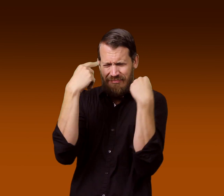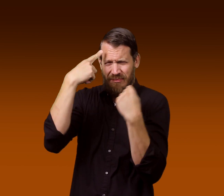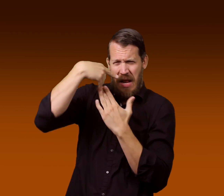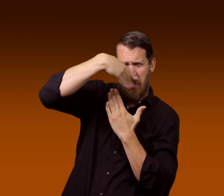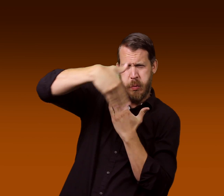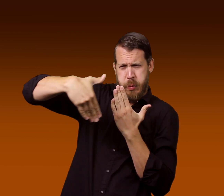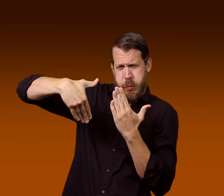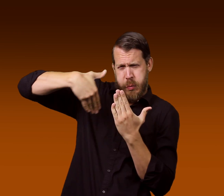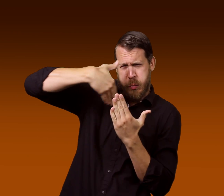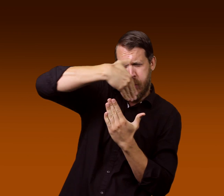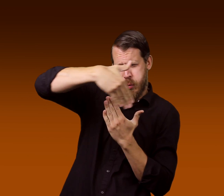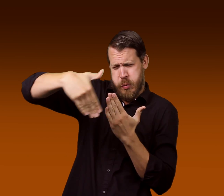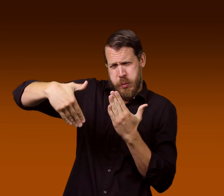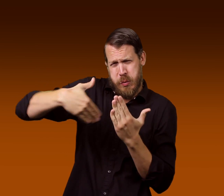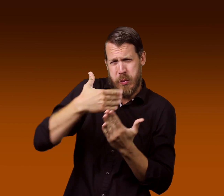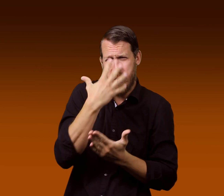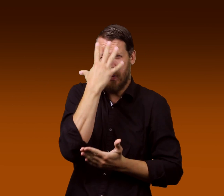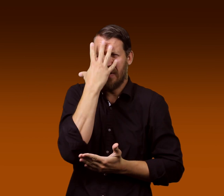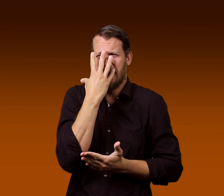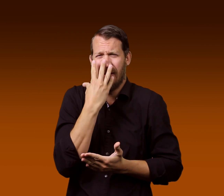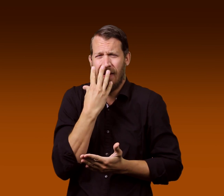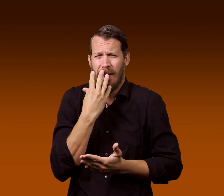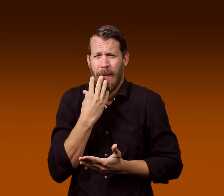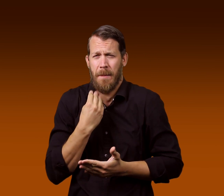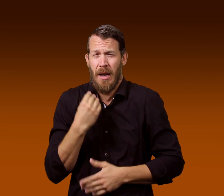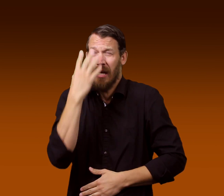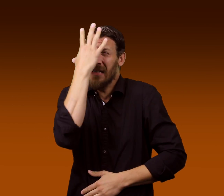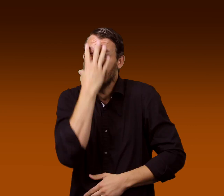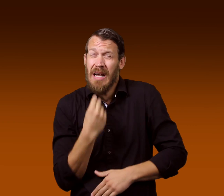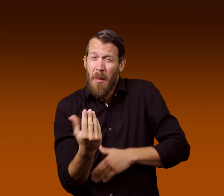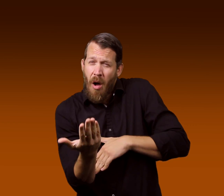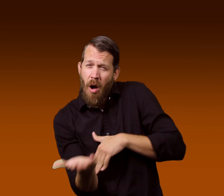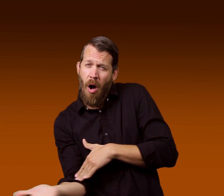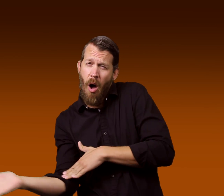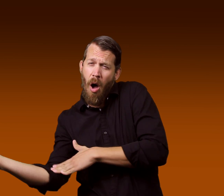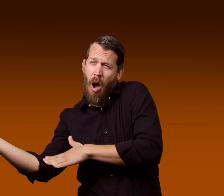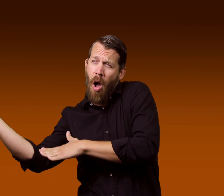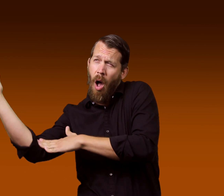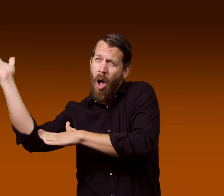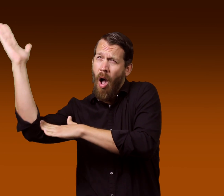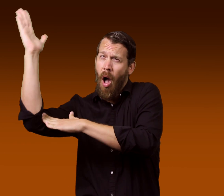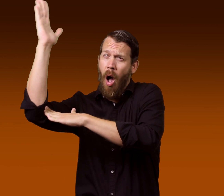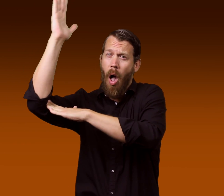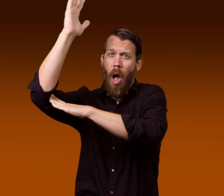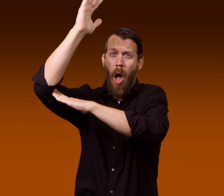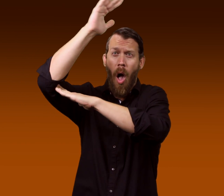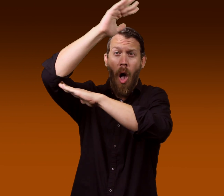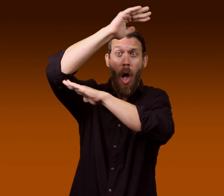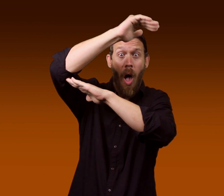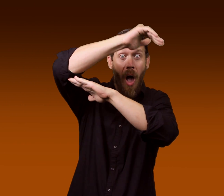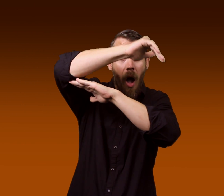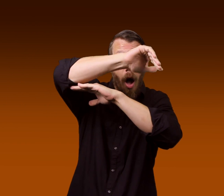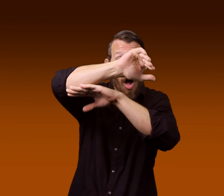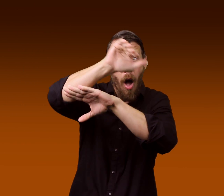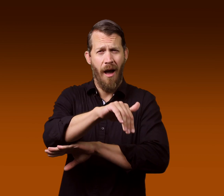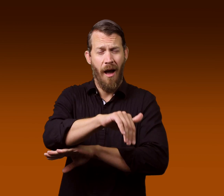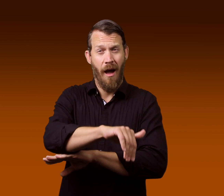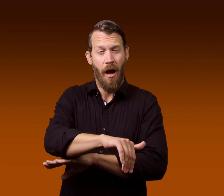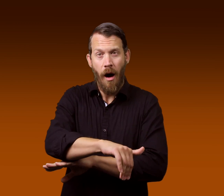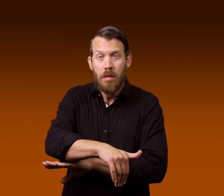herself tightly in her black cape and fell soundly asleep. She lay there perfectly still all day and all evening.